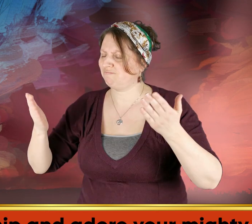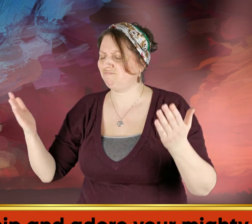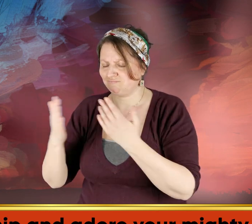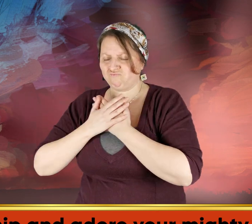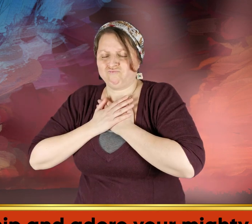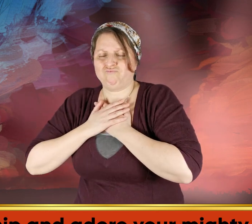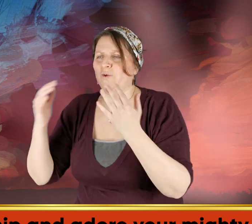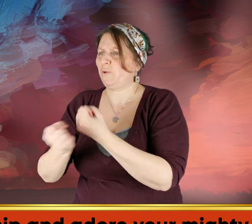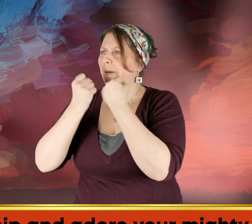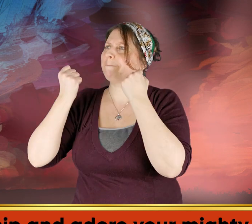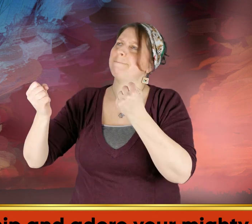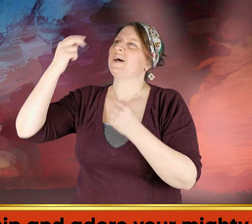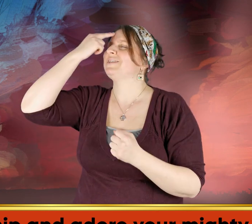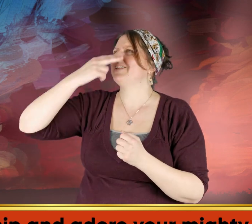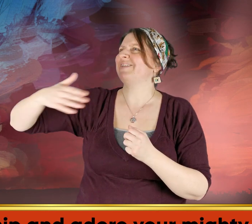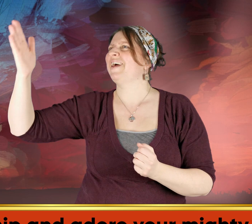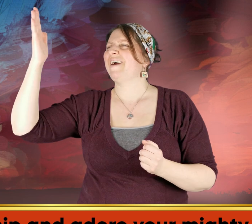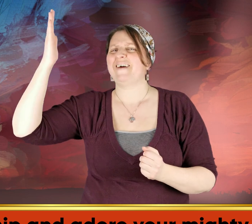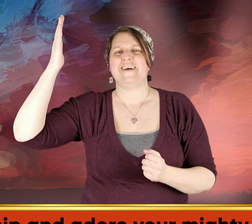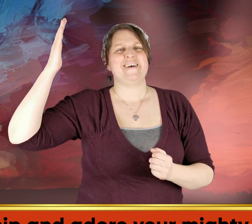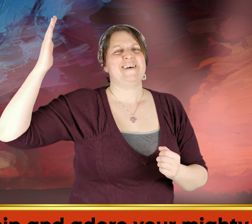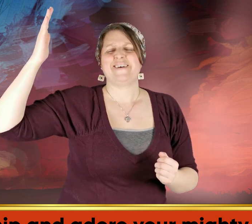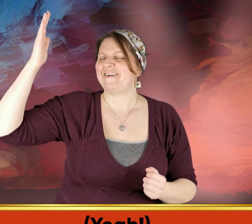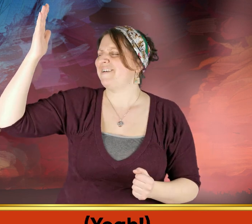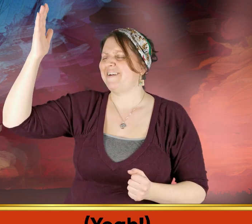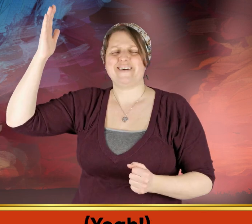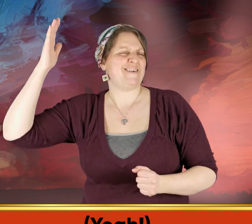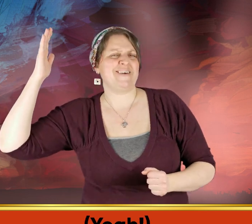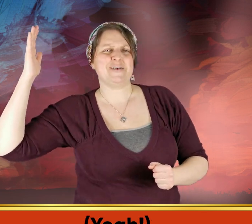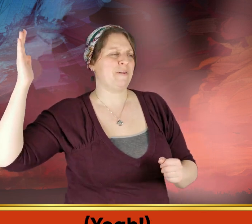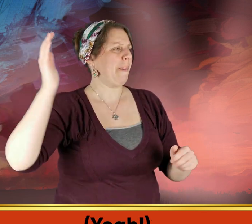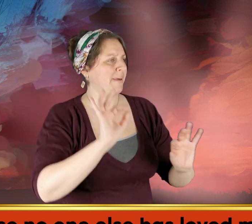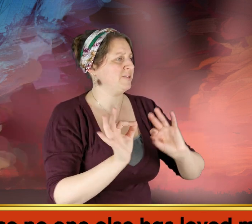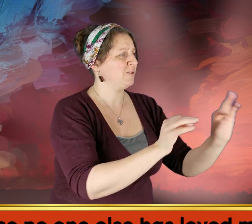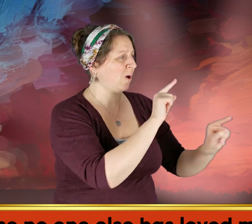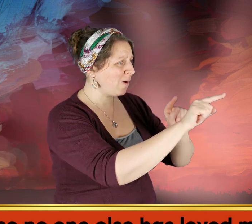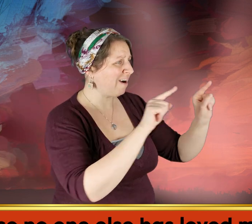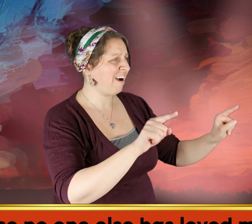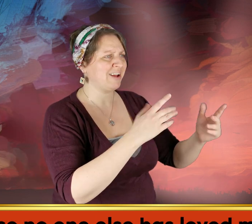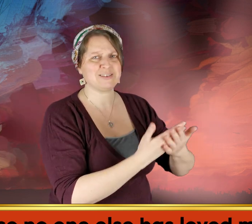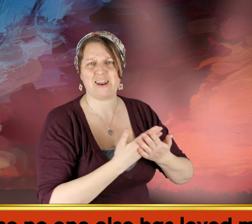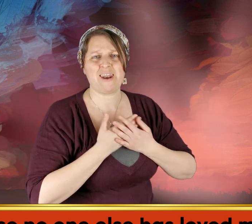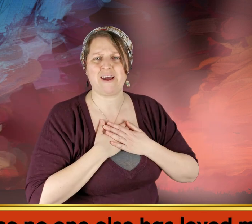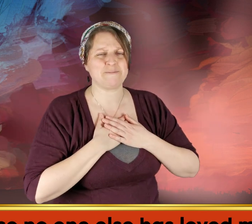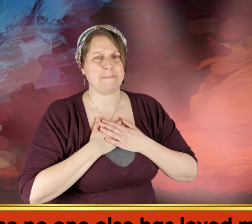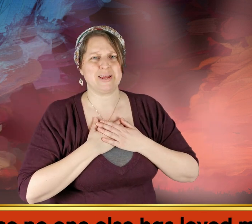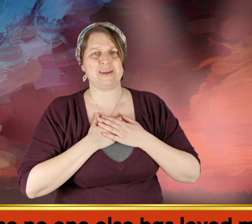and adore your mighty name Yeah Cause no one else has loved me